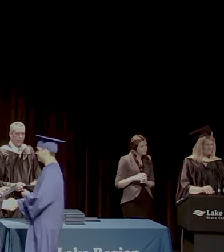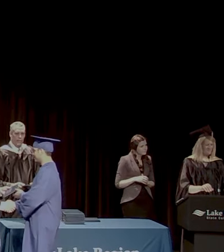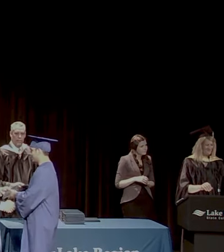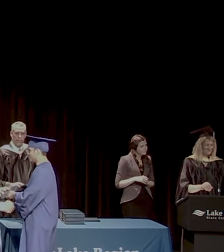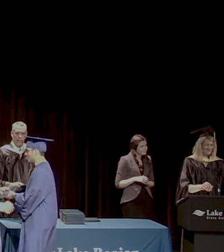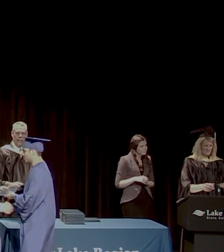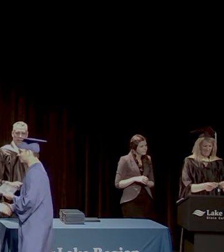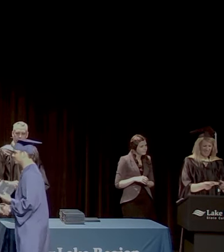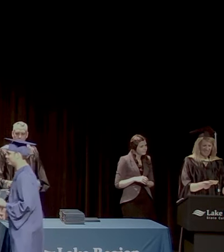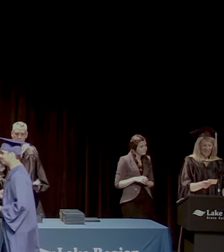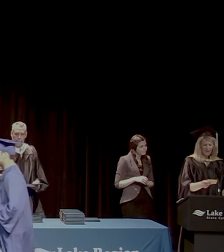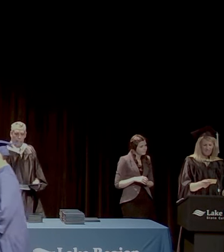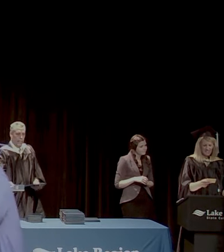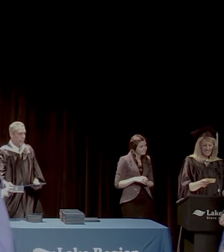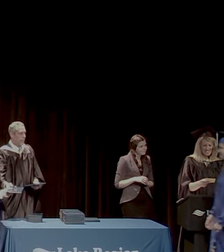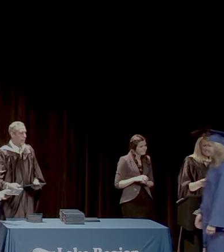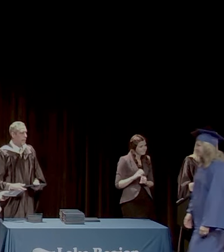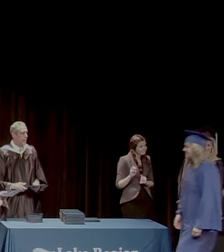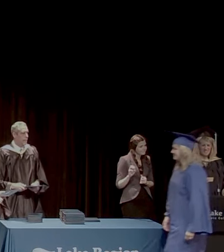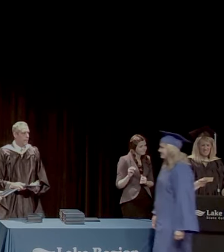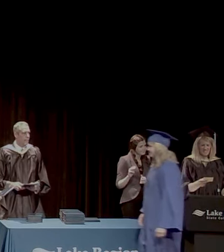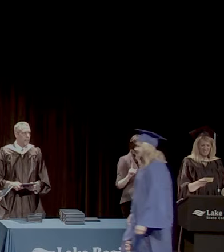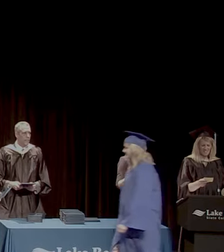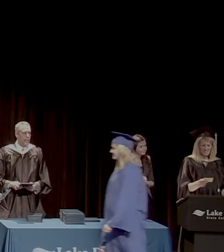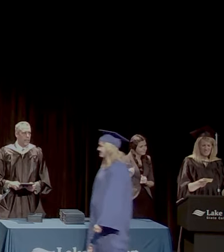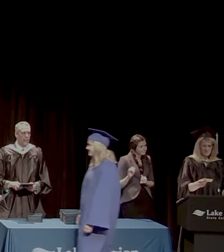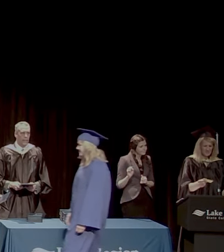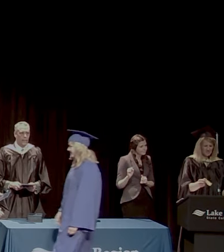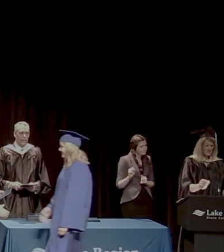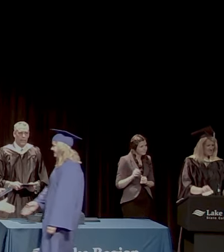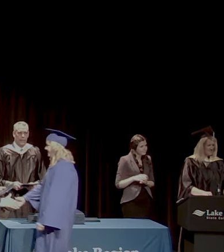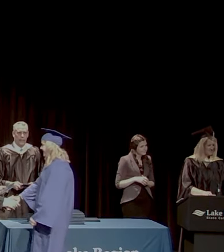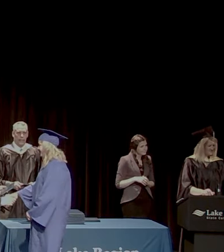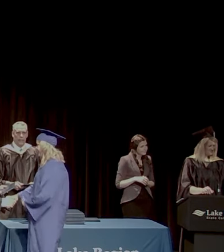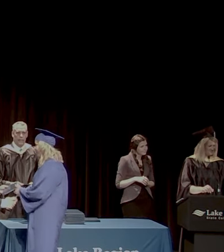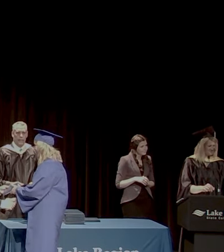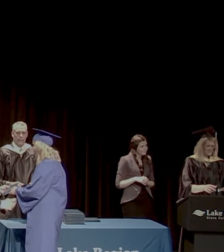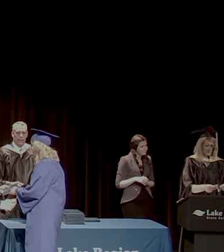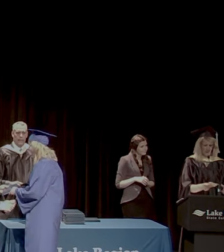Arts. Emily Shealy, Associate in Arts, Liberal Arts.